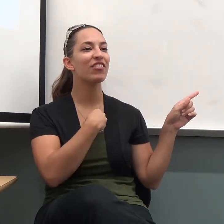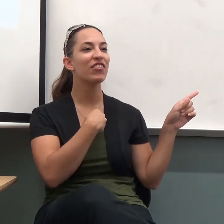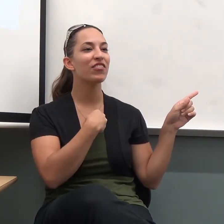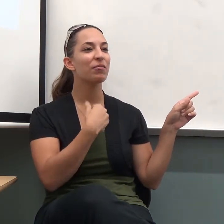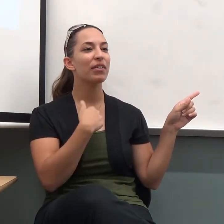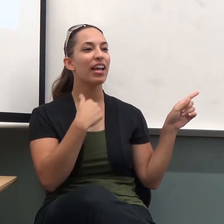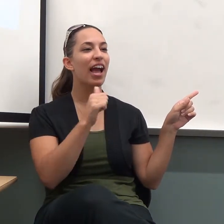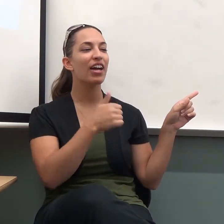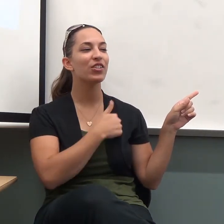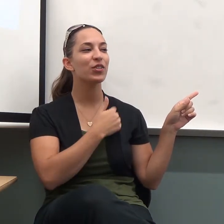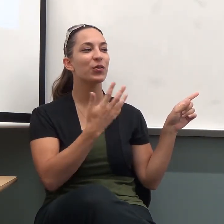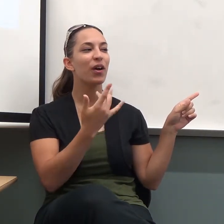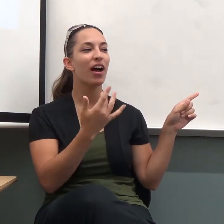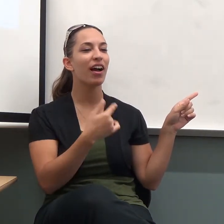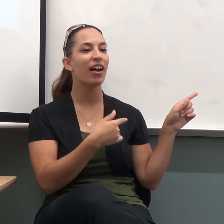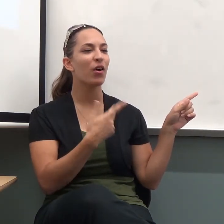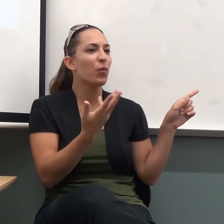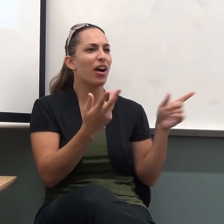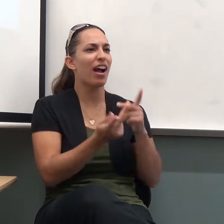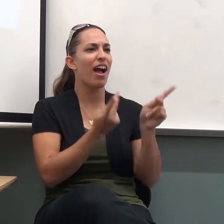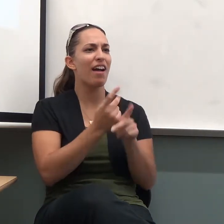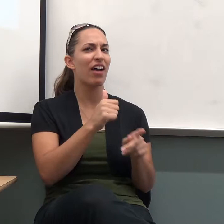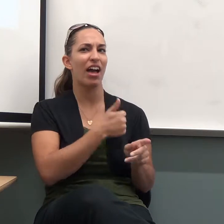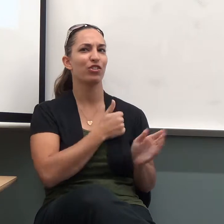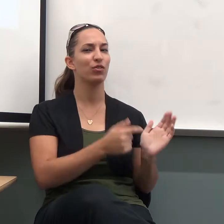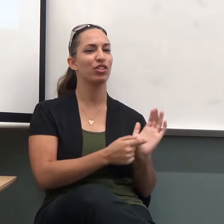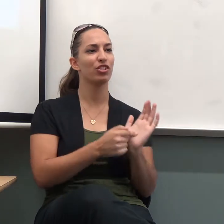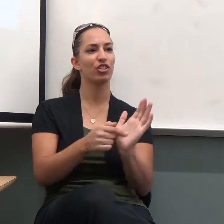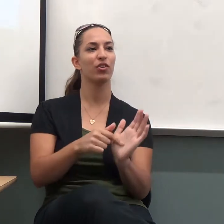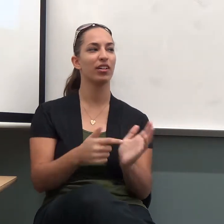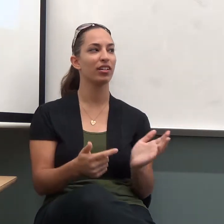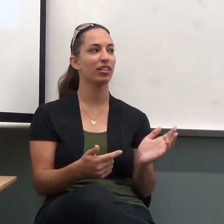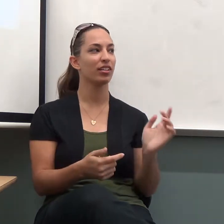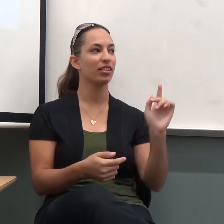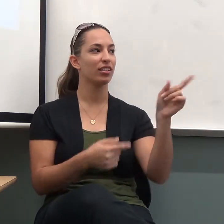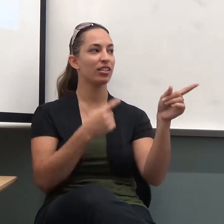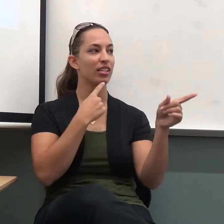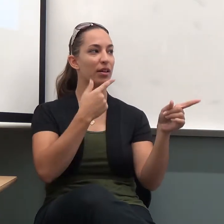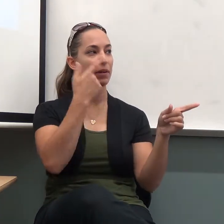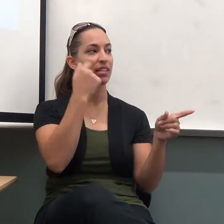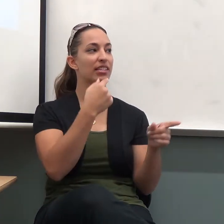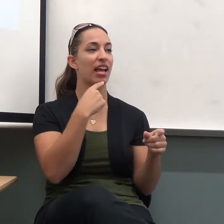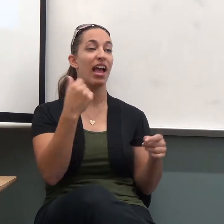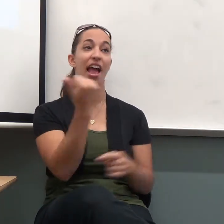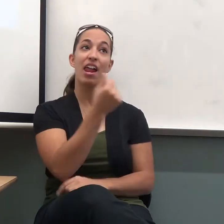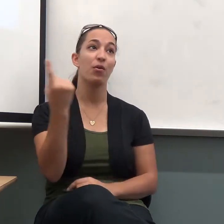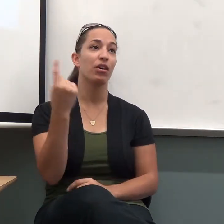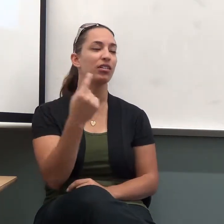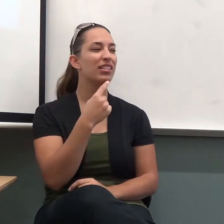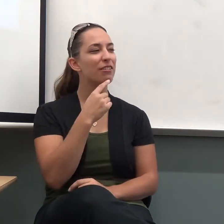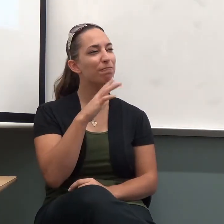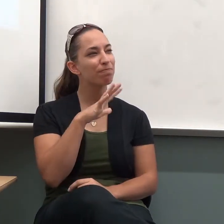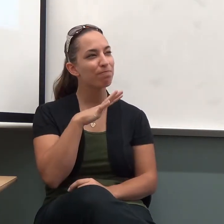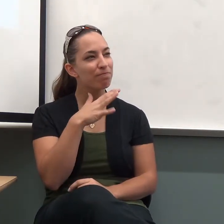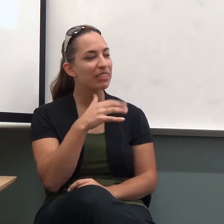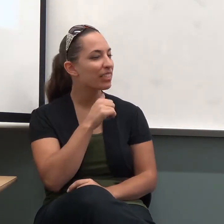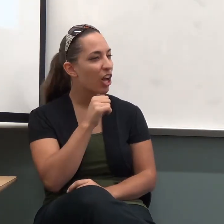What attitude is it giving? Go ahead, Maria. Because it's saying anybody. No, it's not just because it's saying anybody. When you say